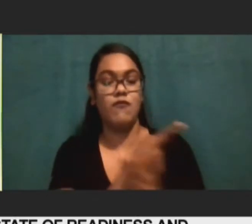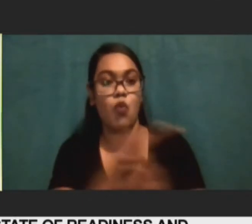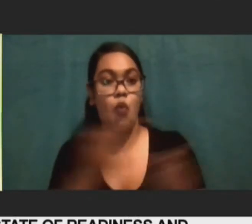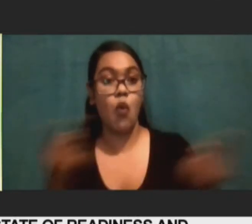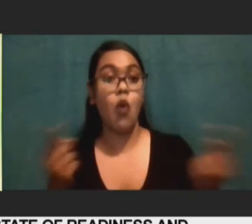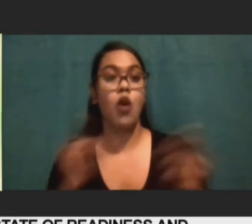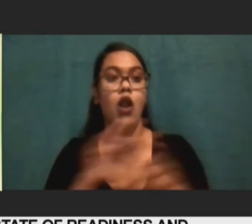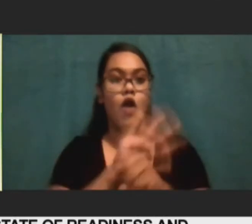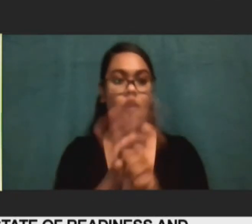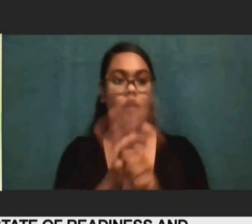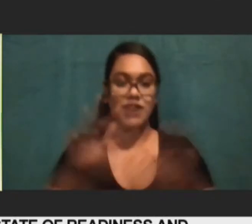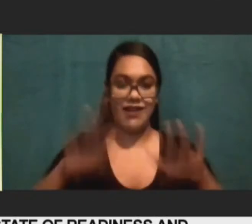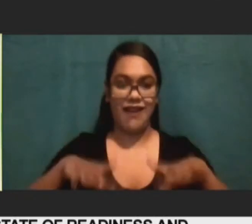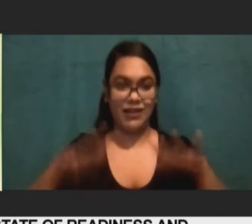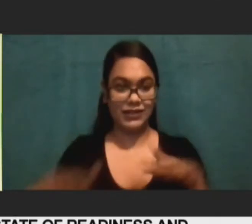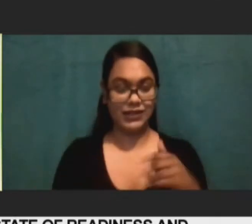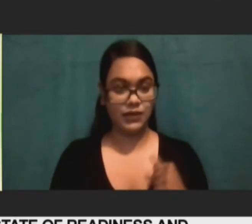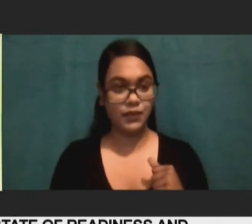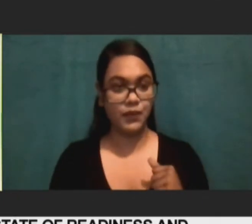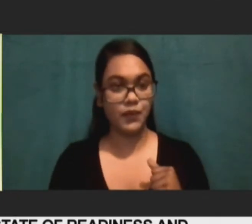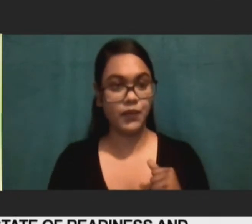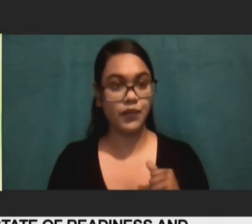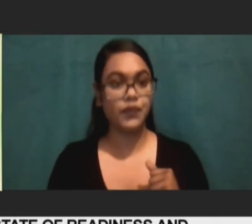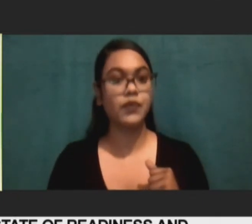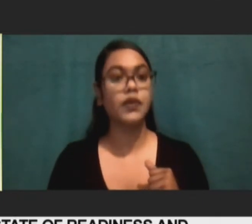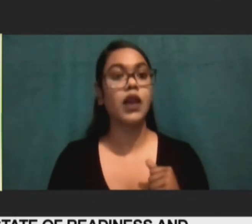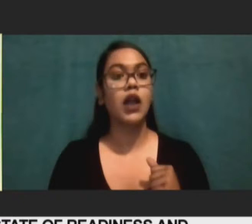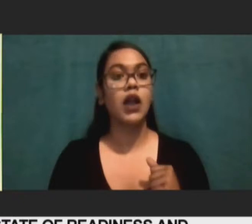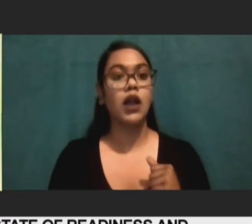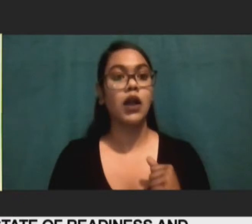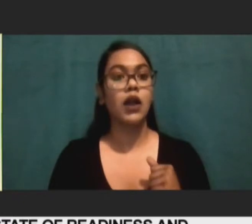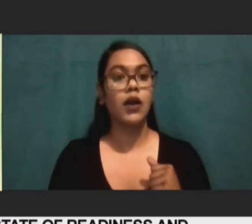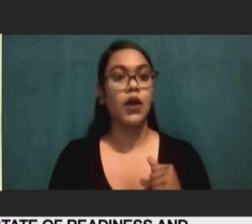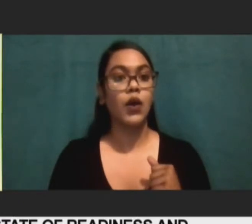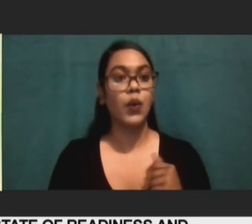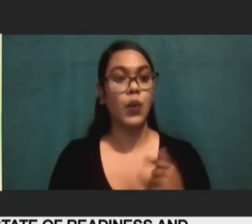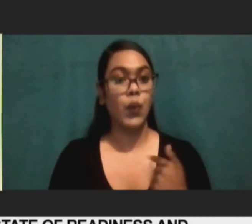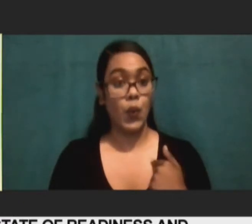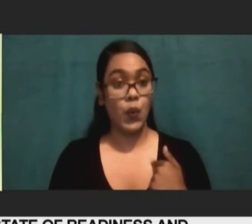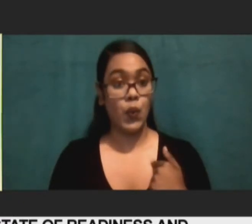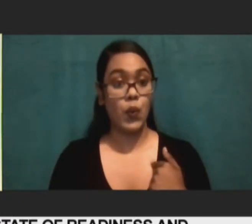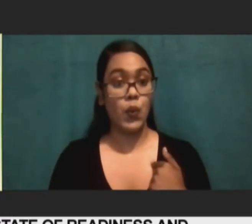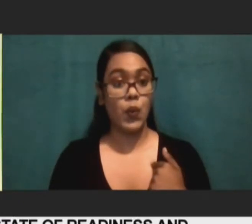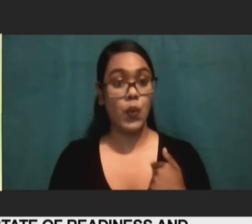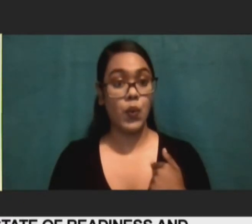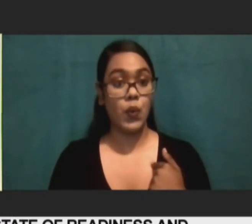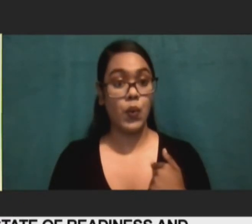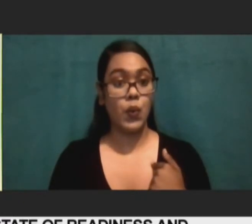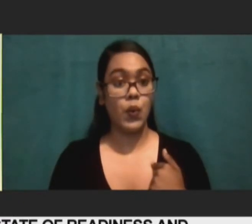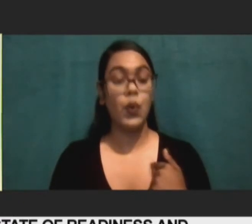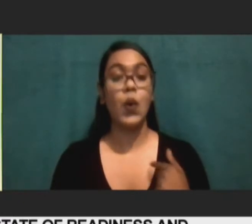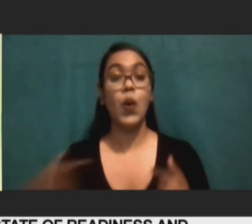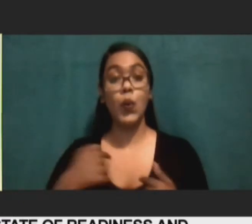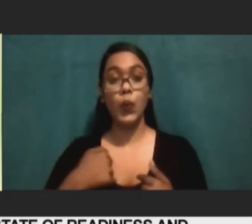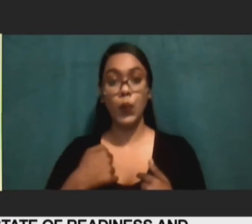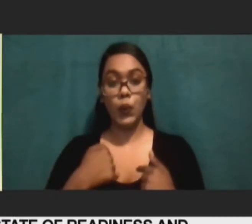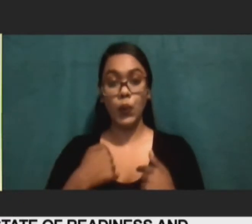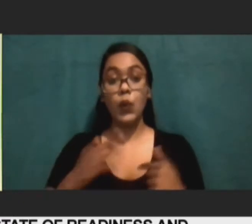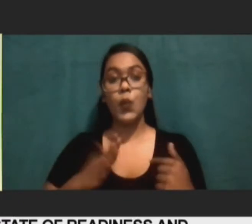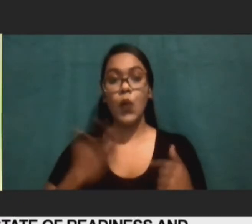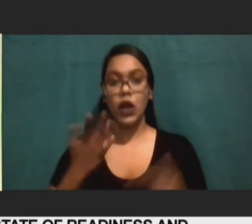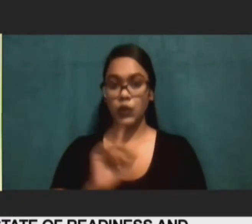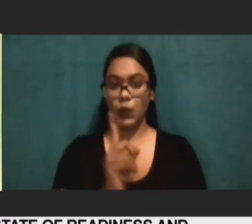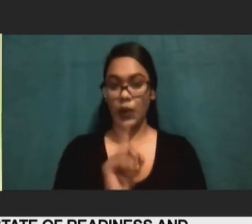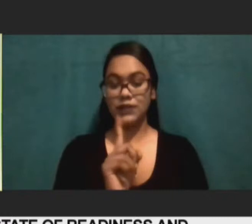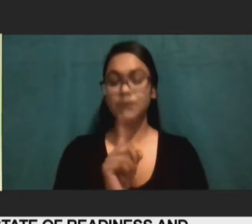also are noting on a regular basis the issue of the psychosocial needs of our staff. Because when you have a war, you have to make